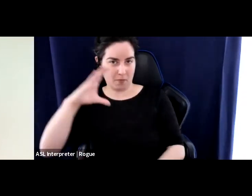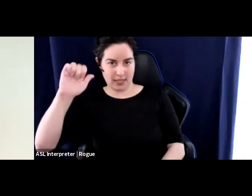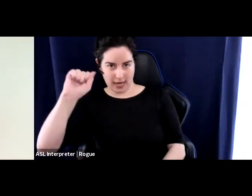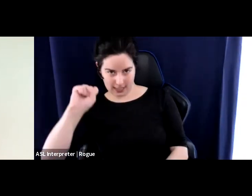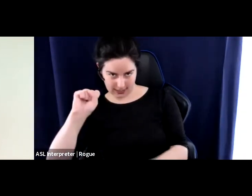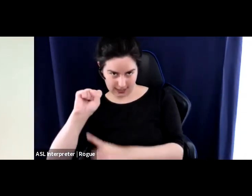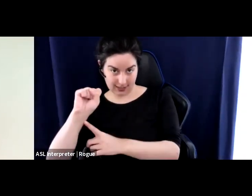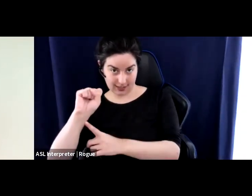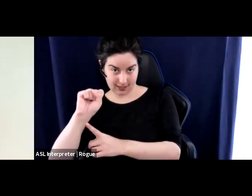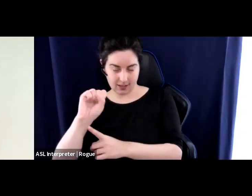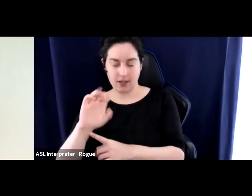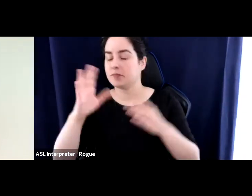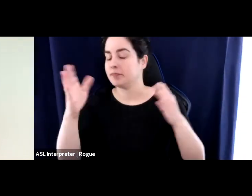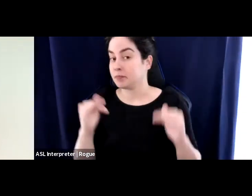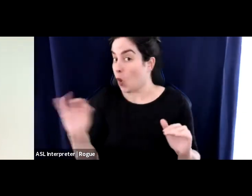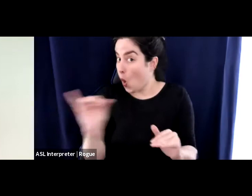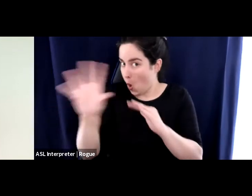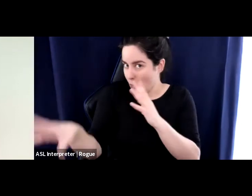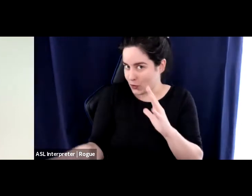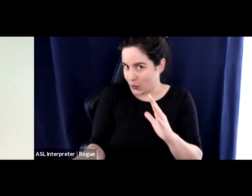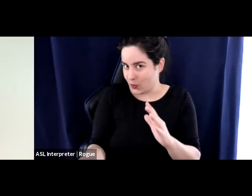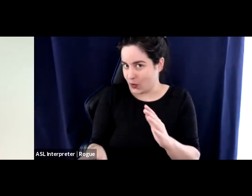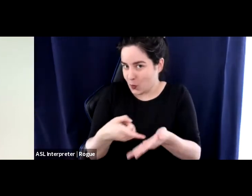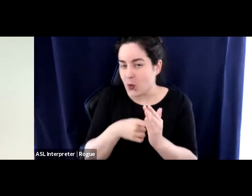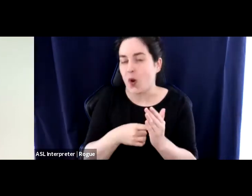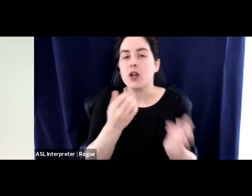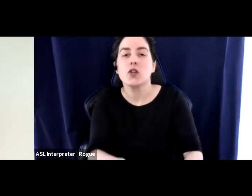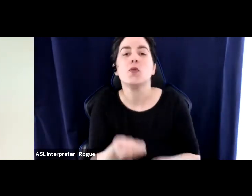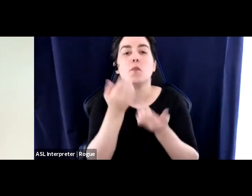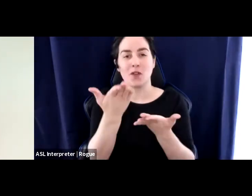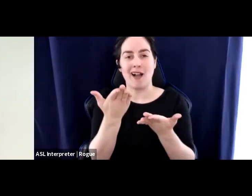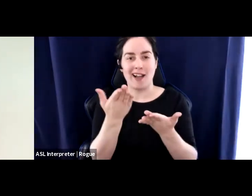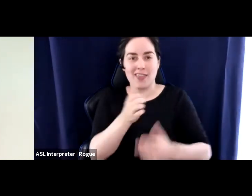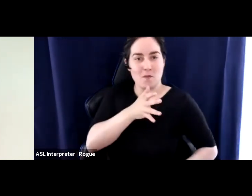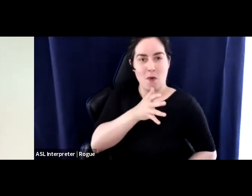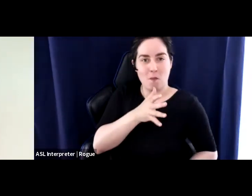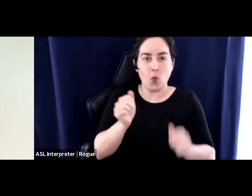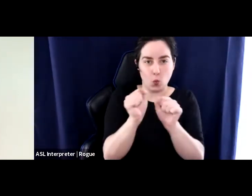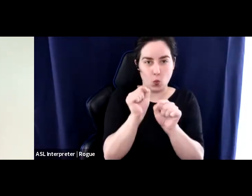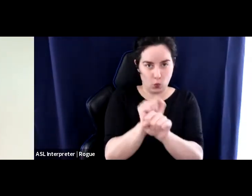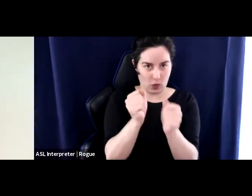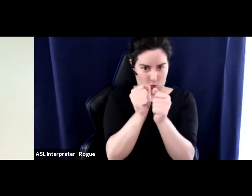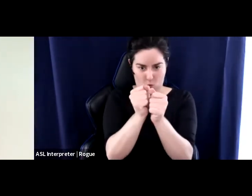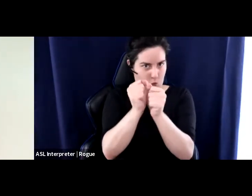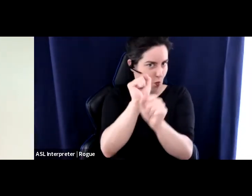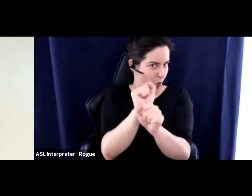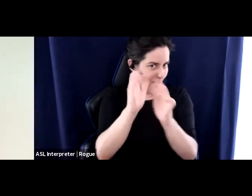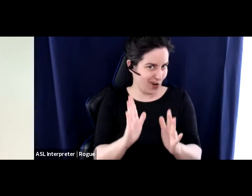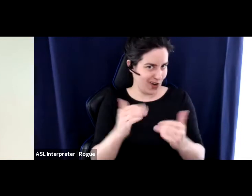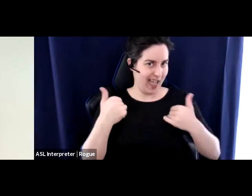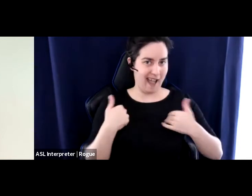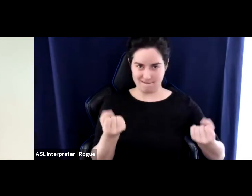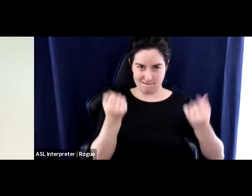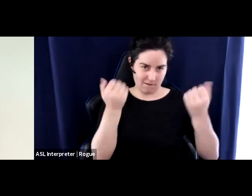that the Children's Aid Society provide the mother with a worker who was familiar with American Sign Language. So that was significant